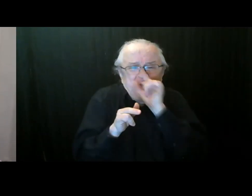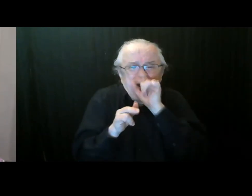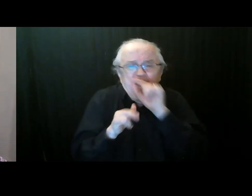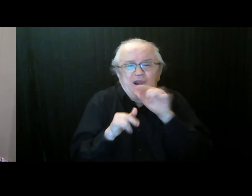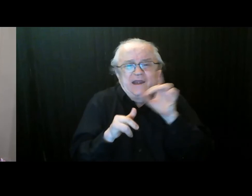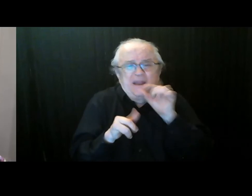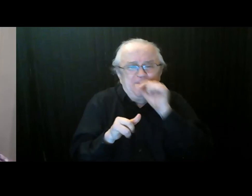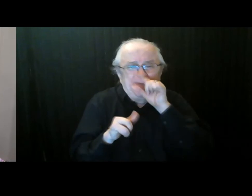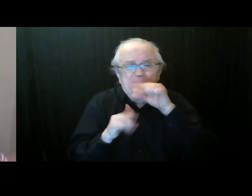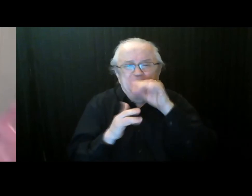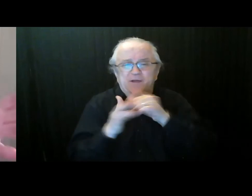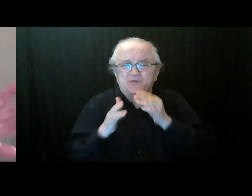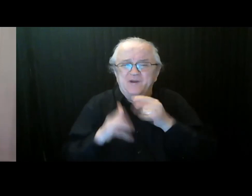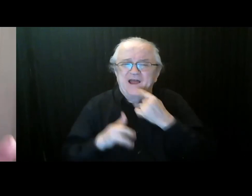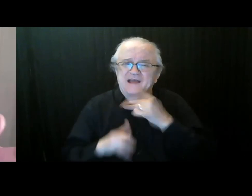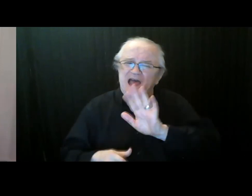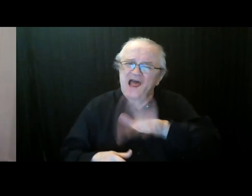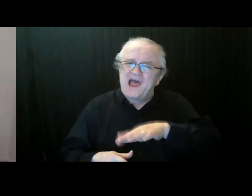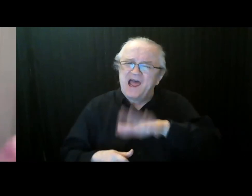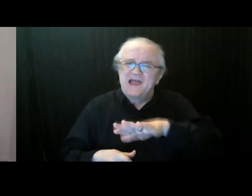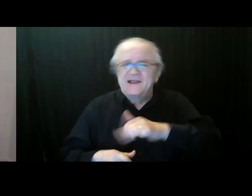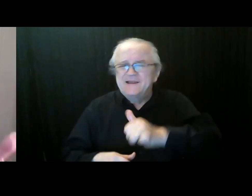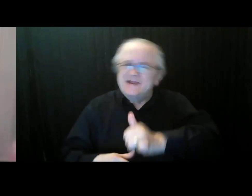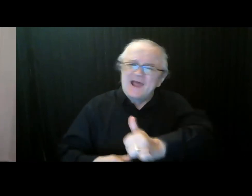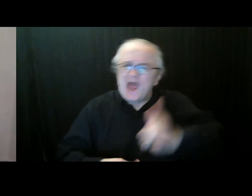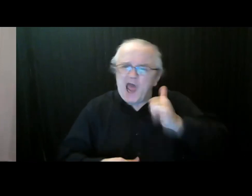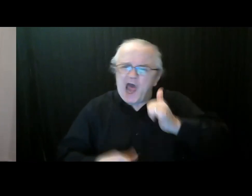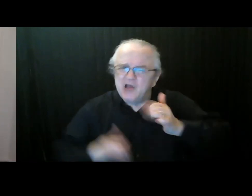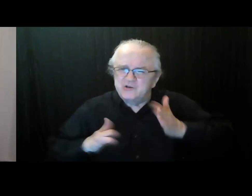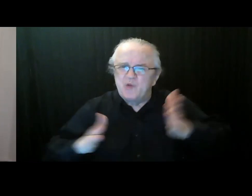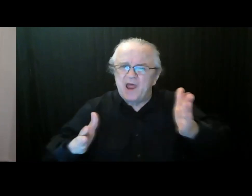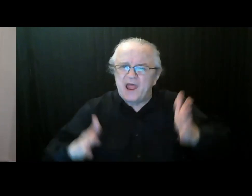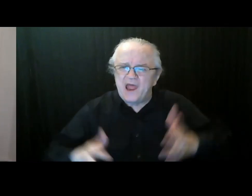And I hollered at him. I said, hey, get out of the street.